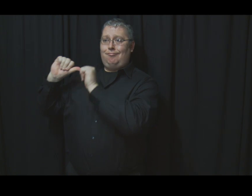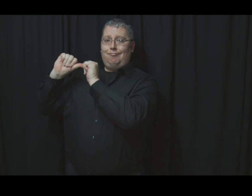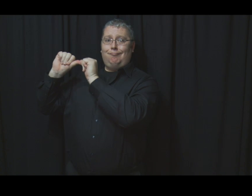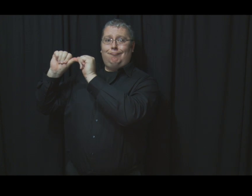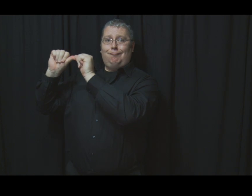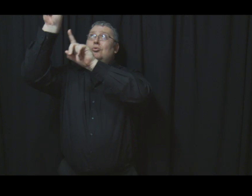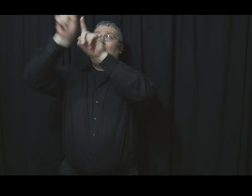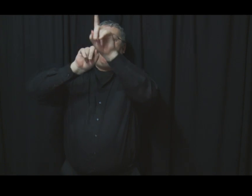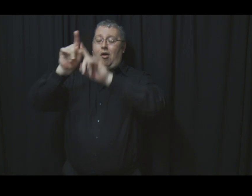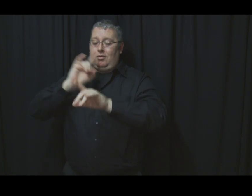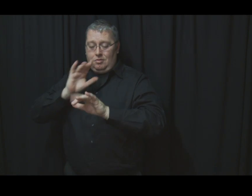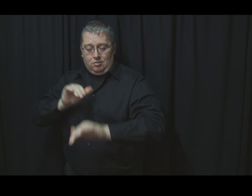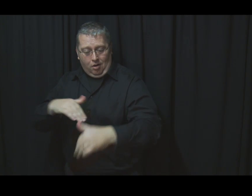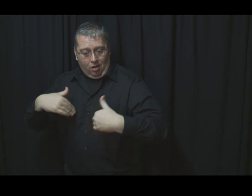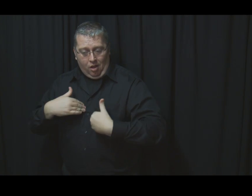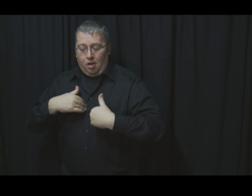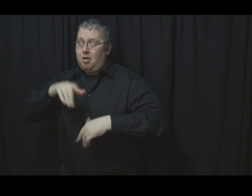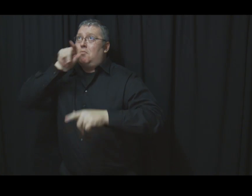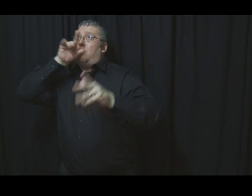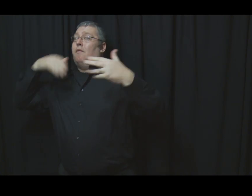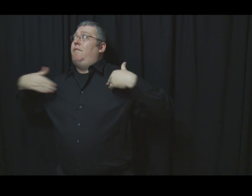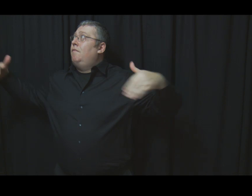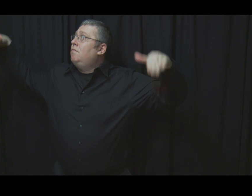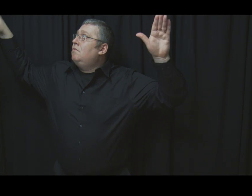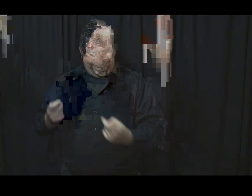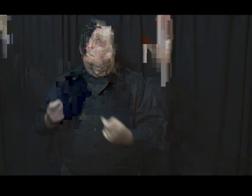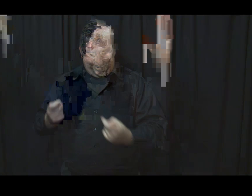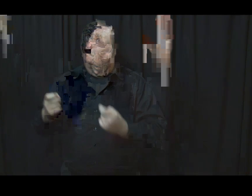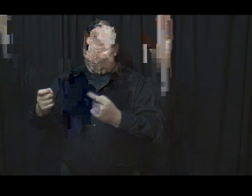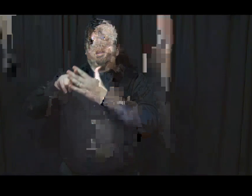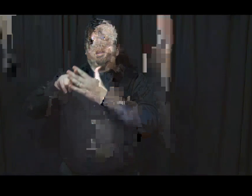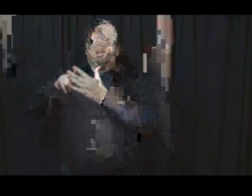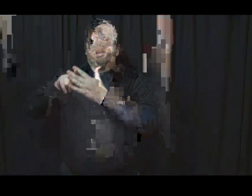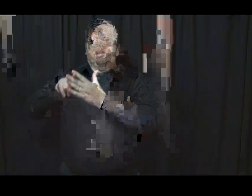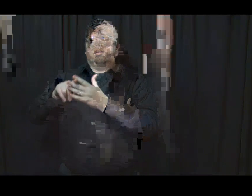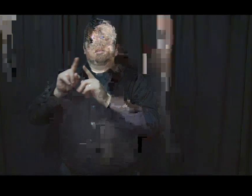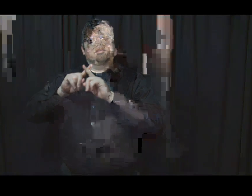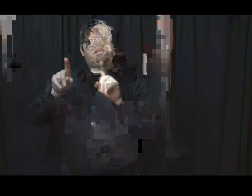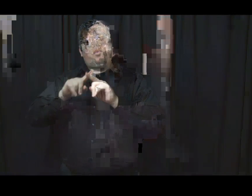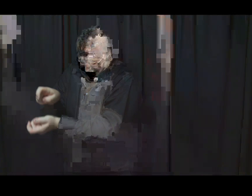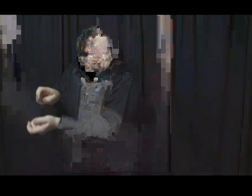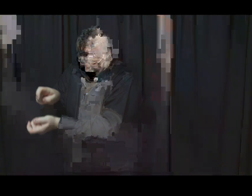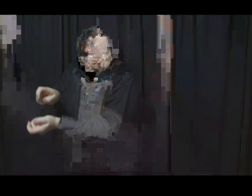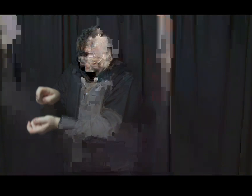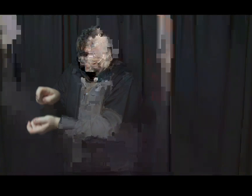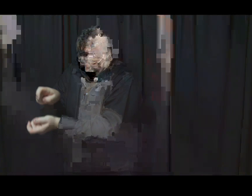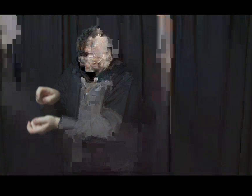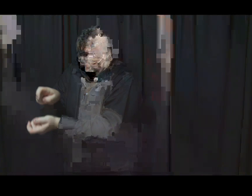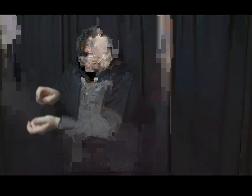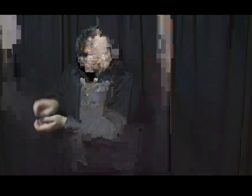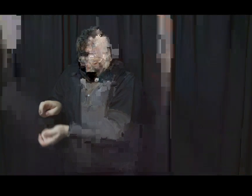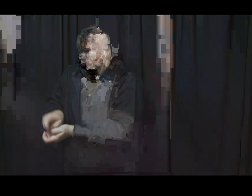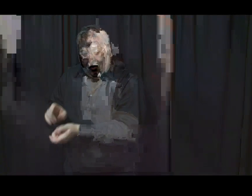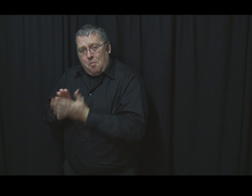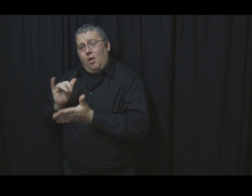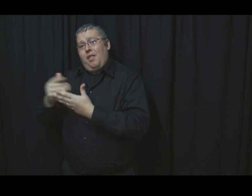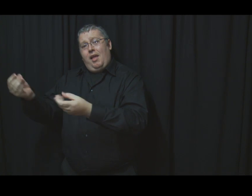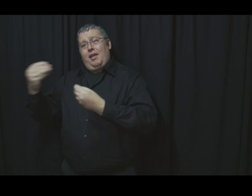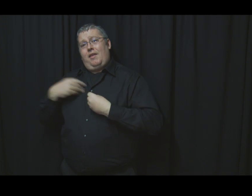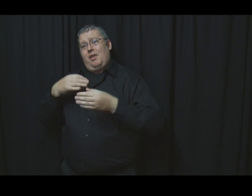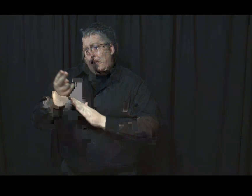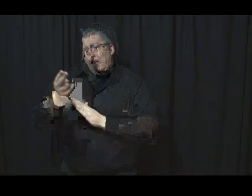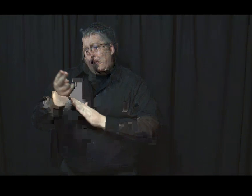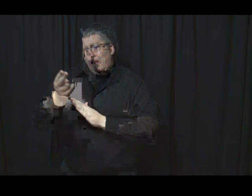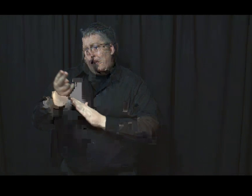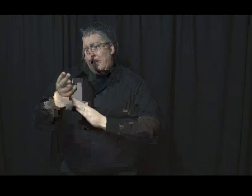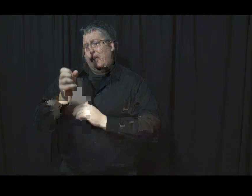the universe and the origin of land creatures, the origin of marriage, languages, the origin of the book, and it gives us an account of